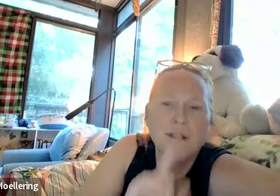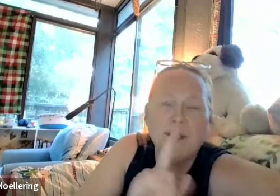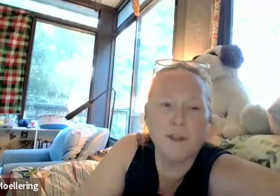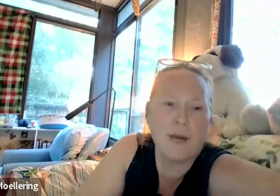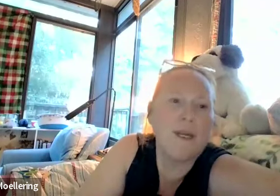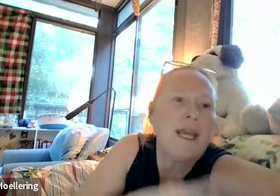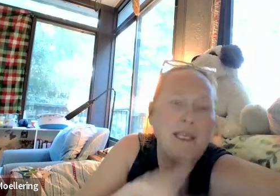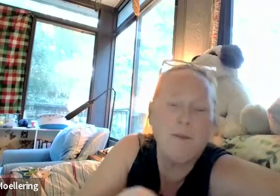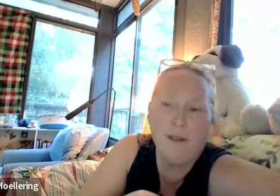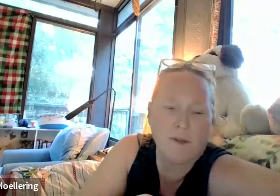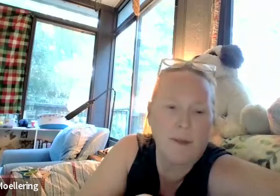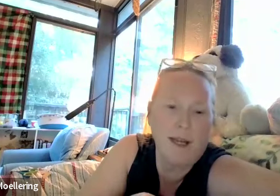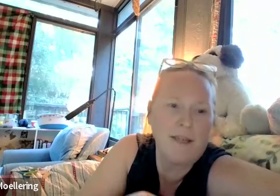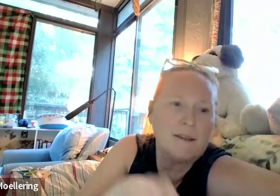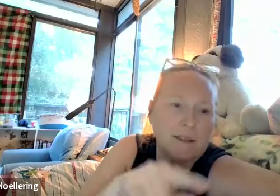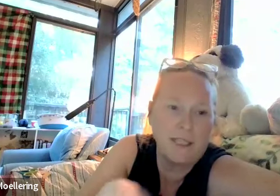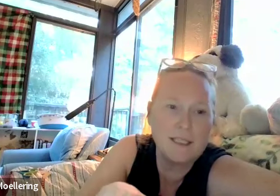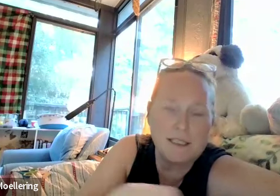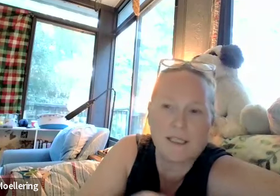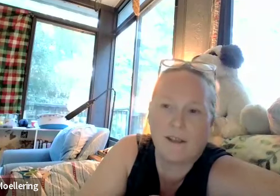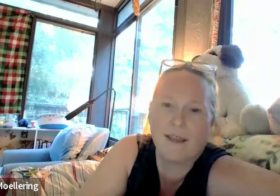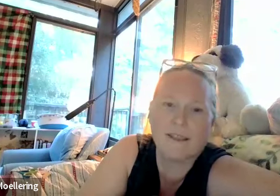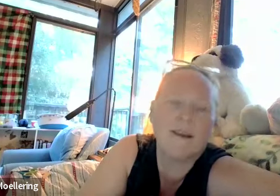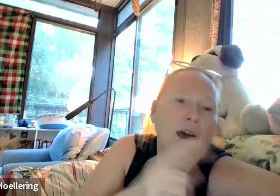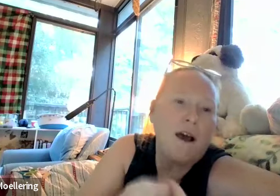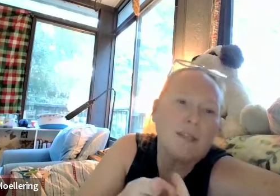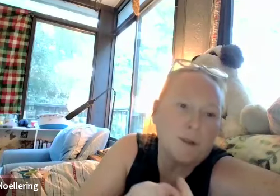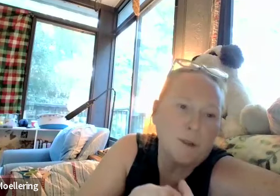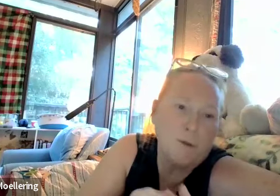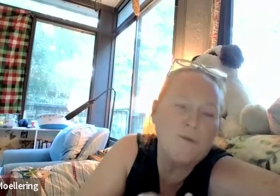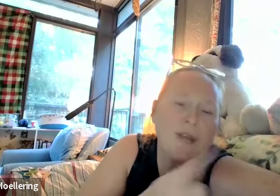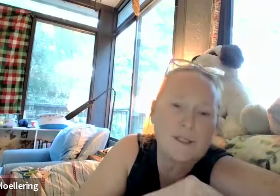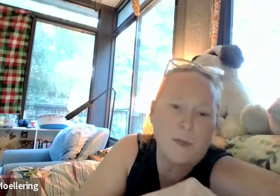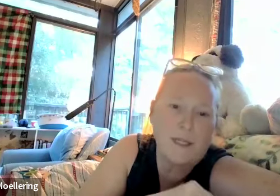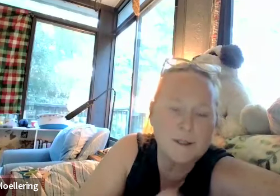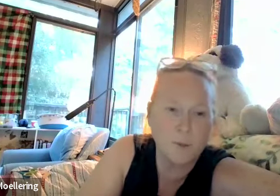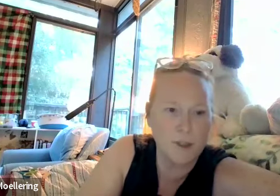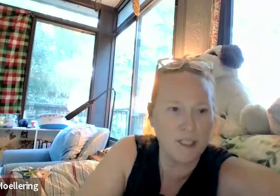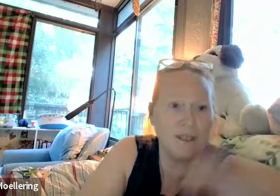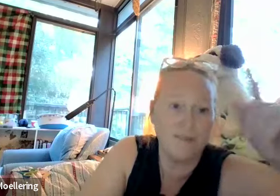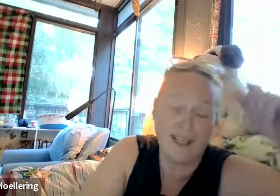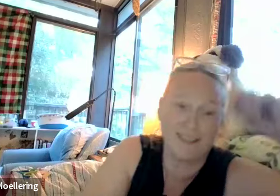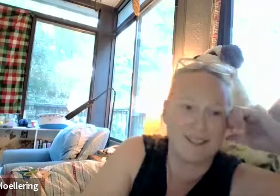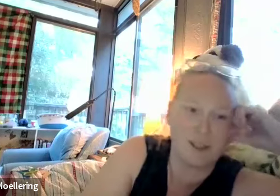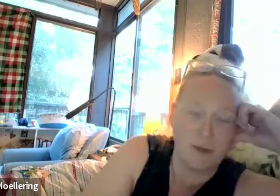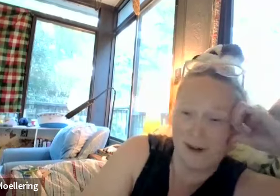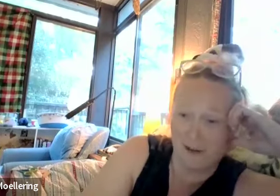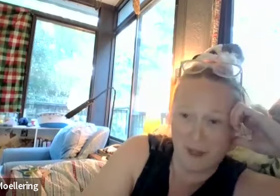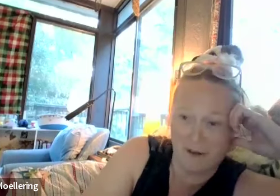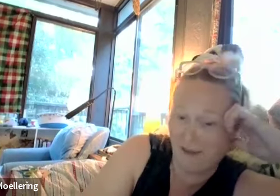on the lookout. When I email everybody the link to this class, I'll include next week's worksheet in advance. So we all have